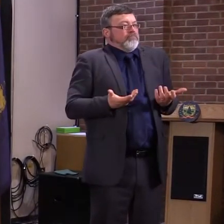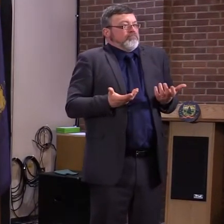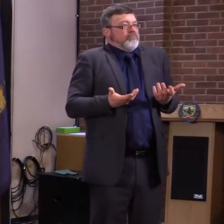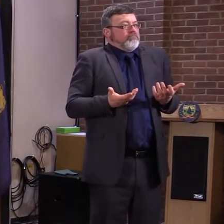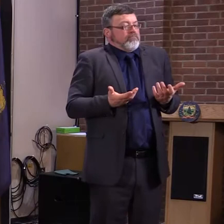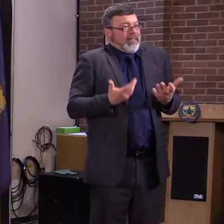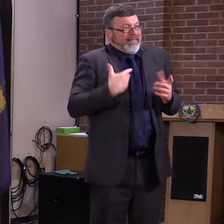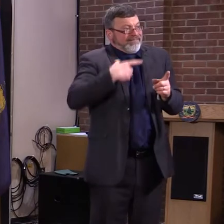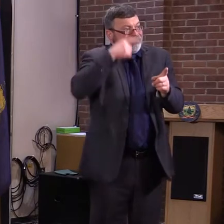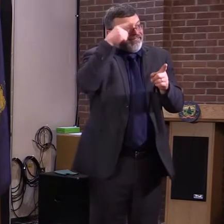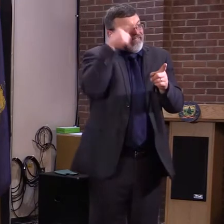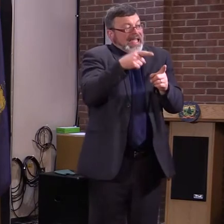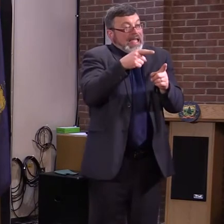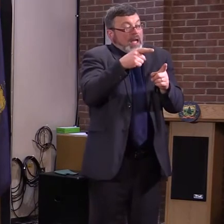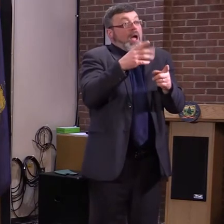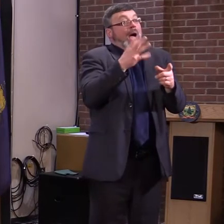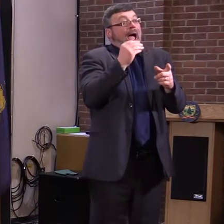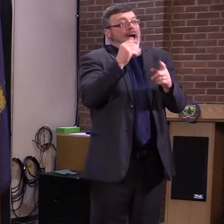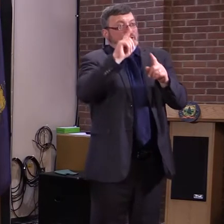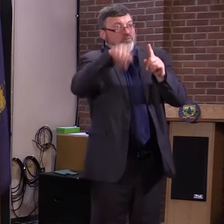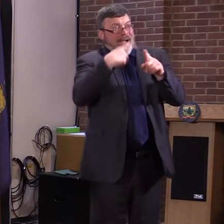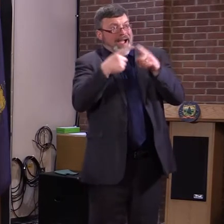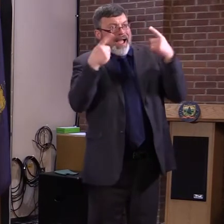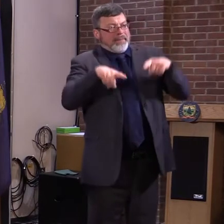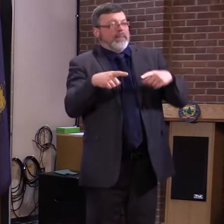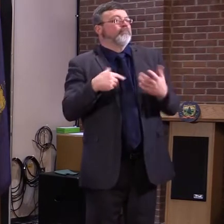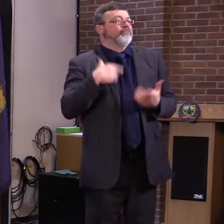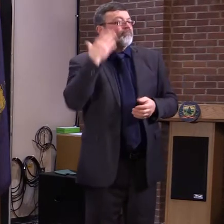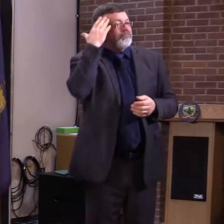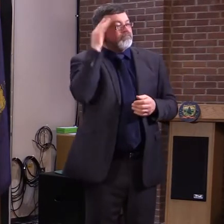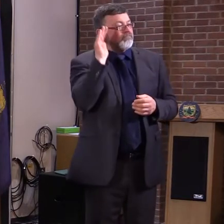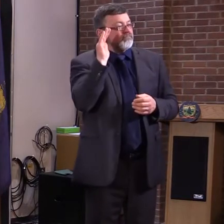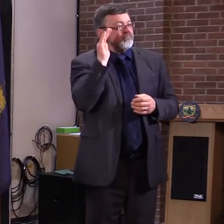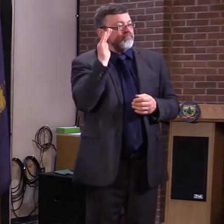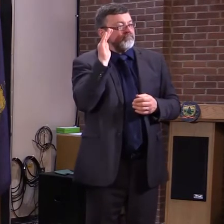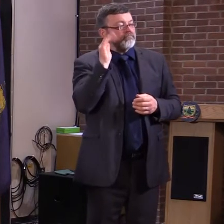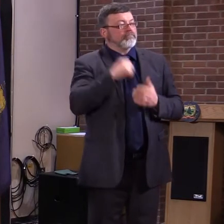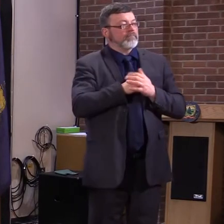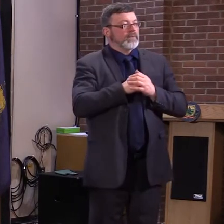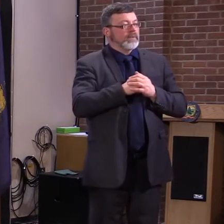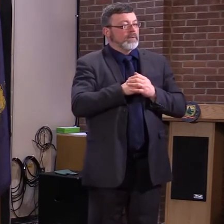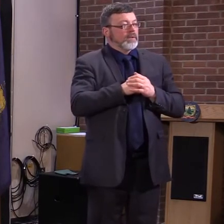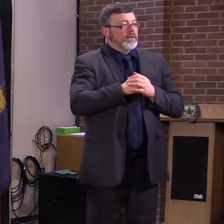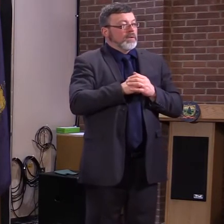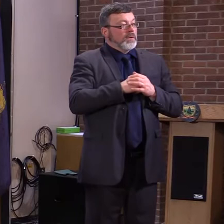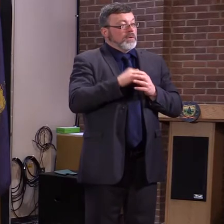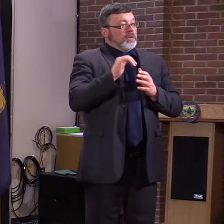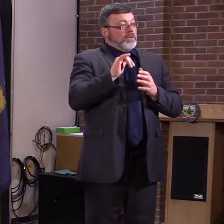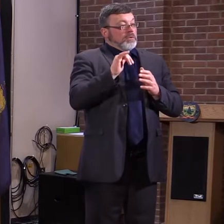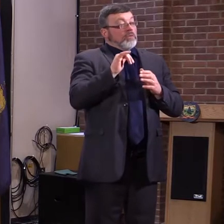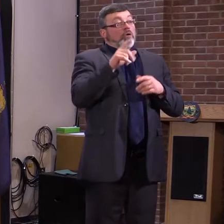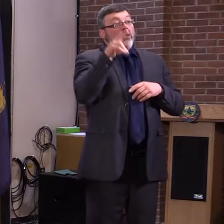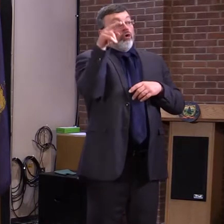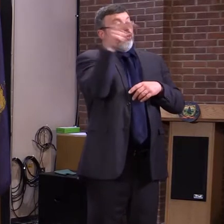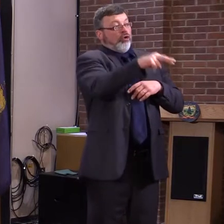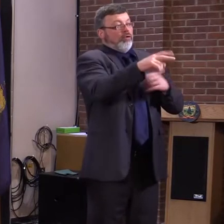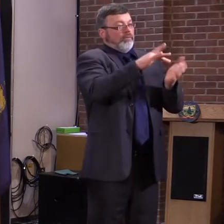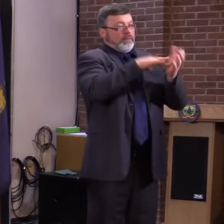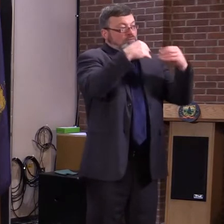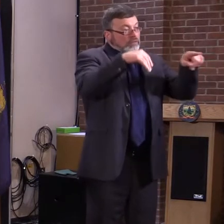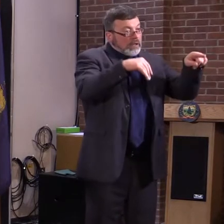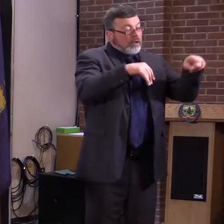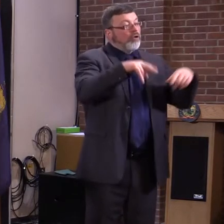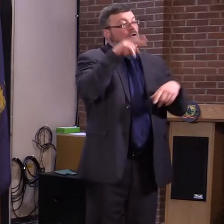a specific timeline of when those are going to come out. I know that they'll be in pharmacies and other locations. And again,